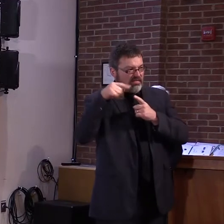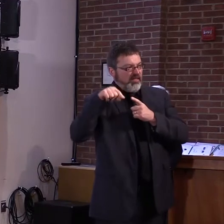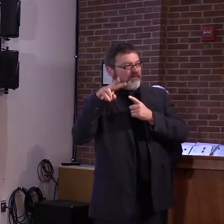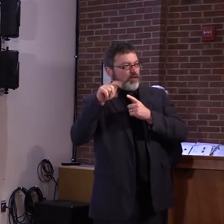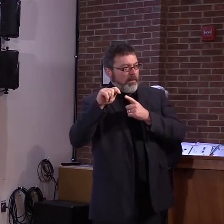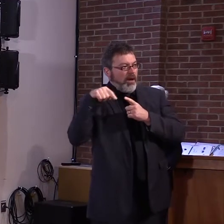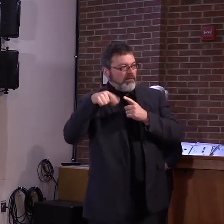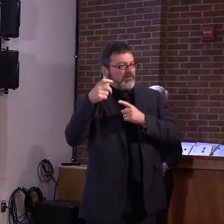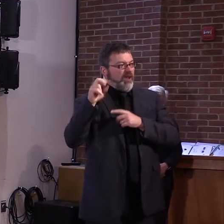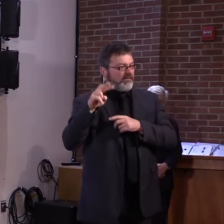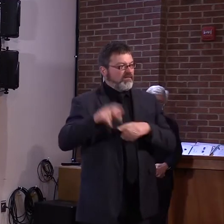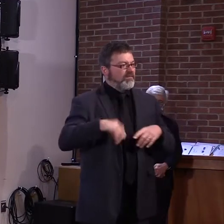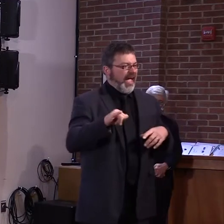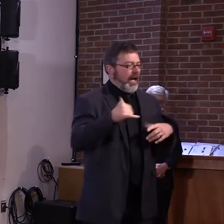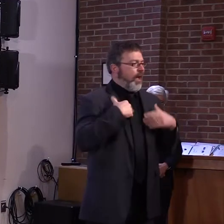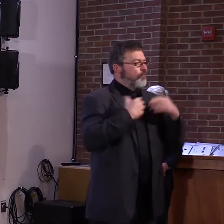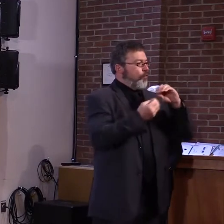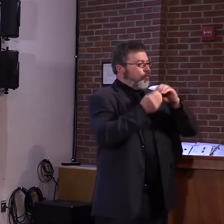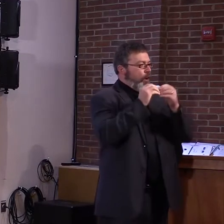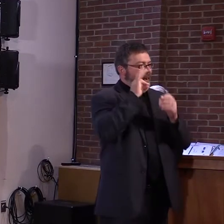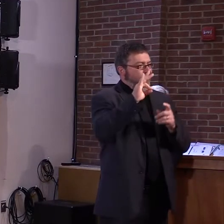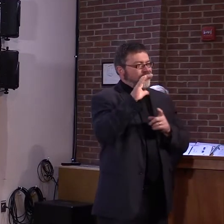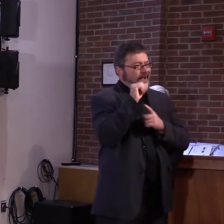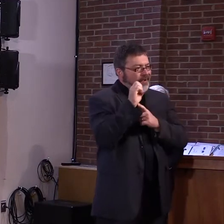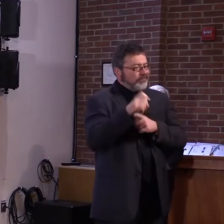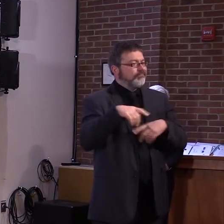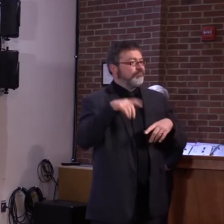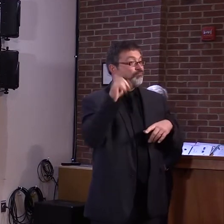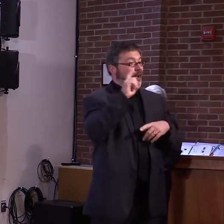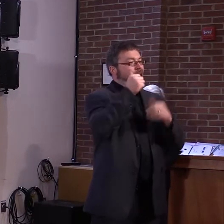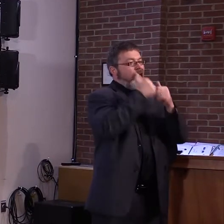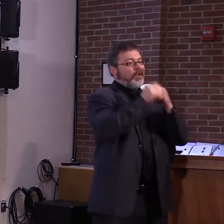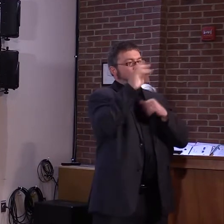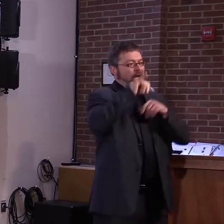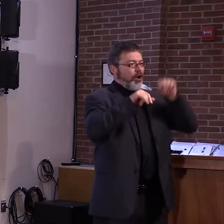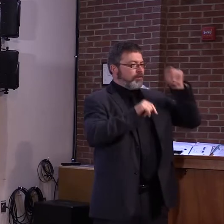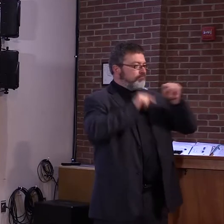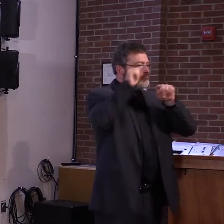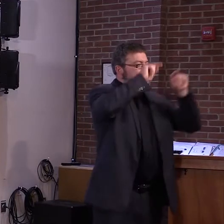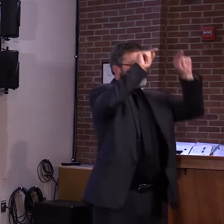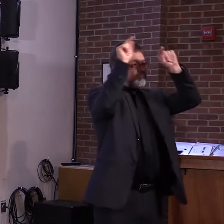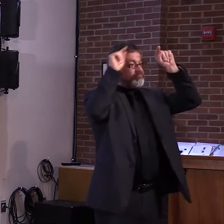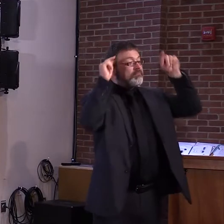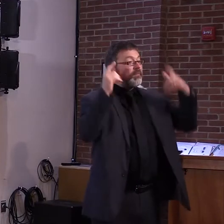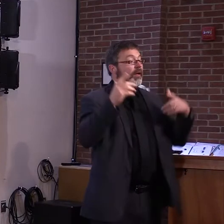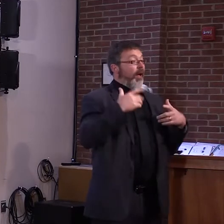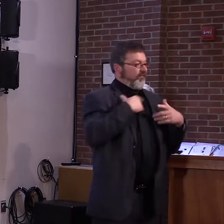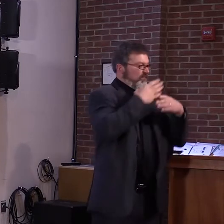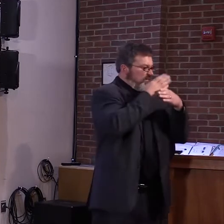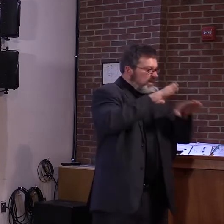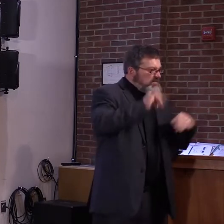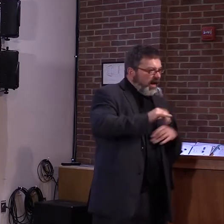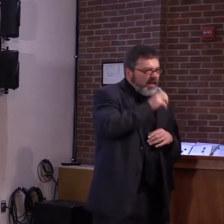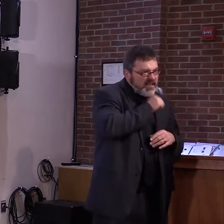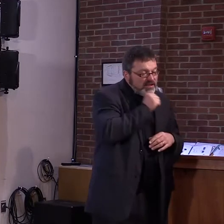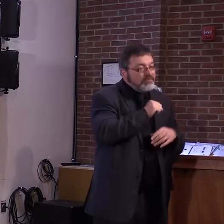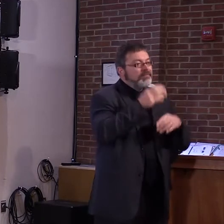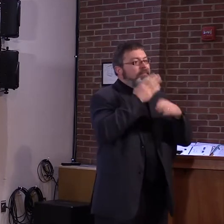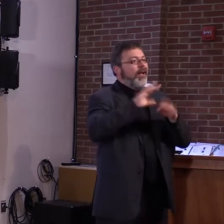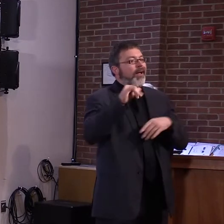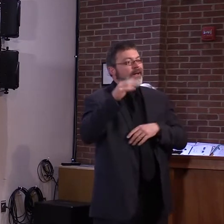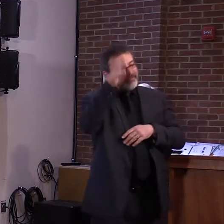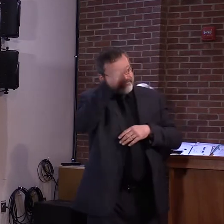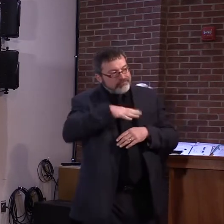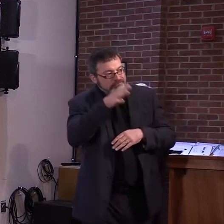and cumulative cases in each county, as well as breakdowns by age and sex. Before I give you an update on